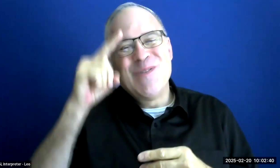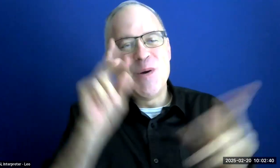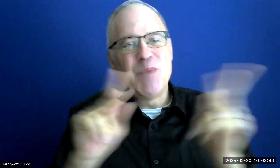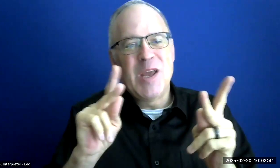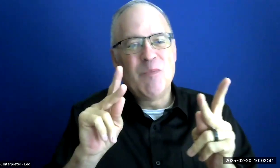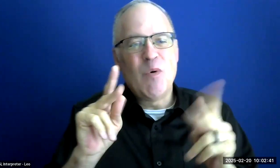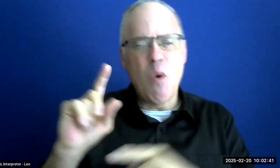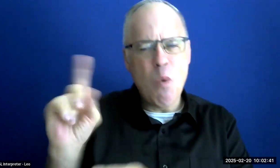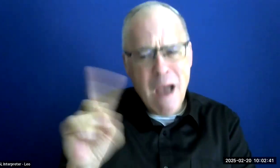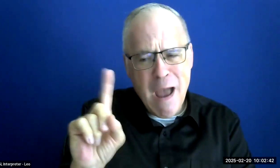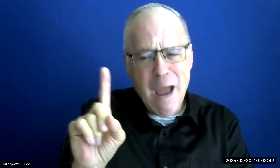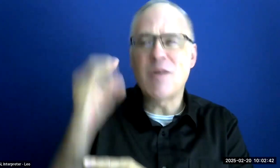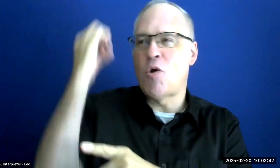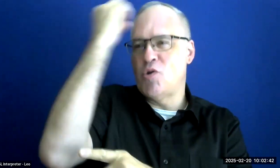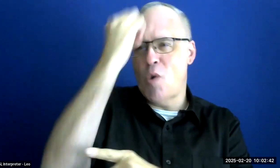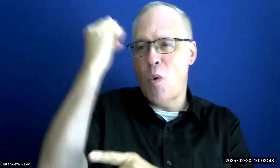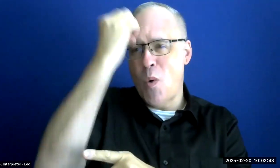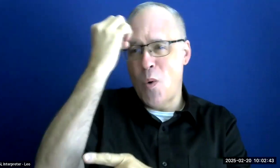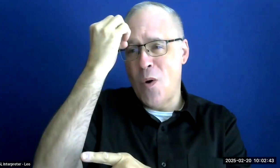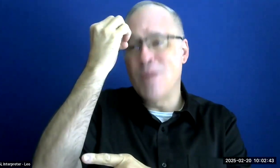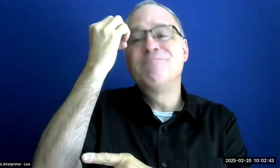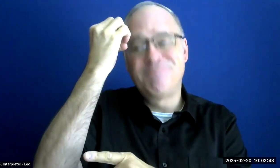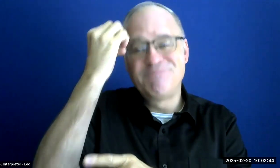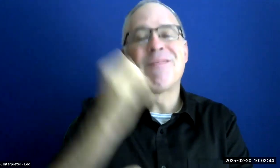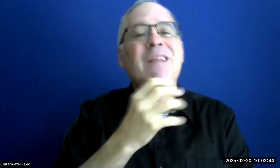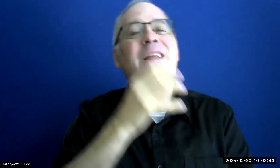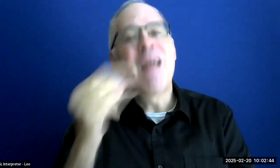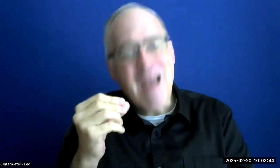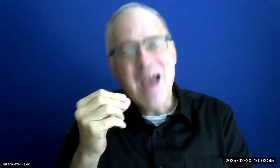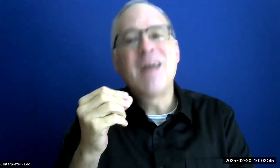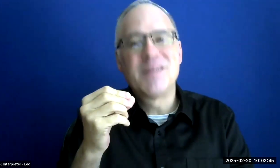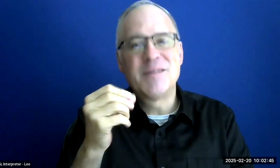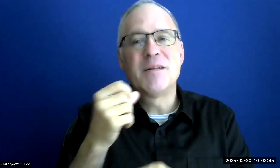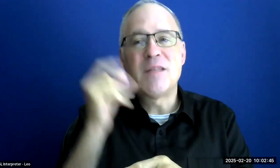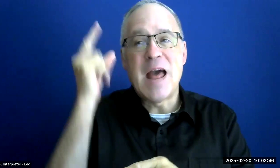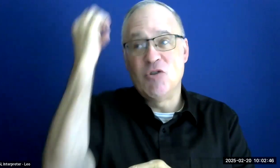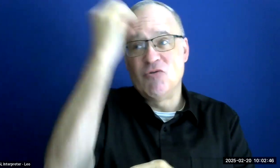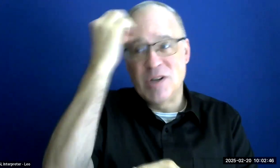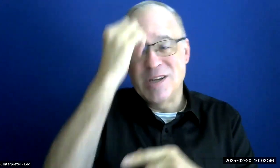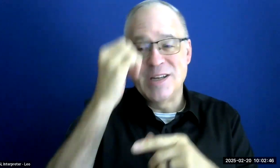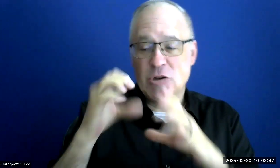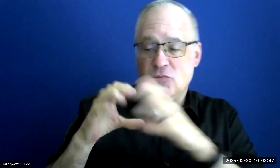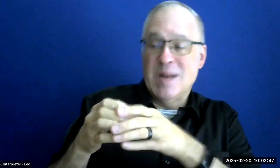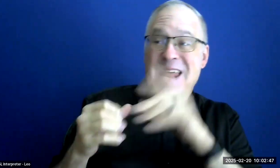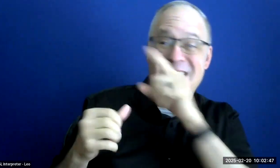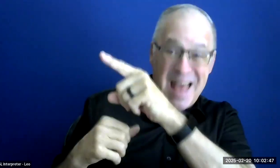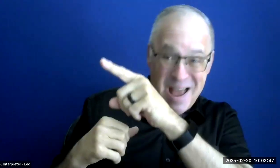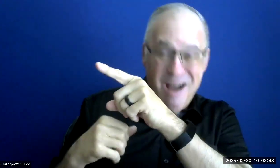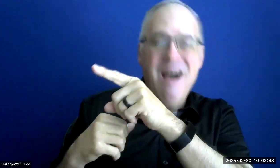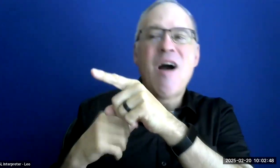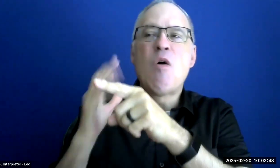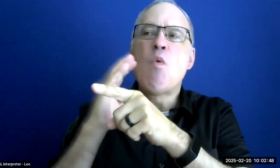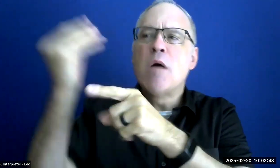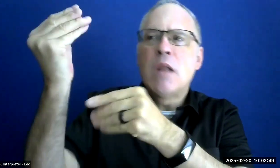Europe and has been assured by the European members of the Strategy Committee that they will let us know if any